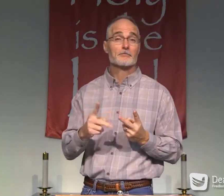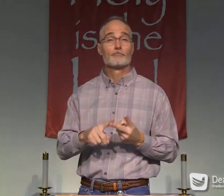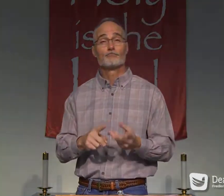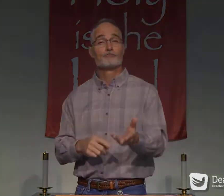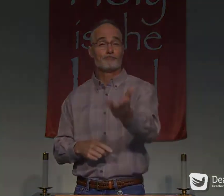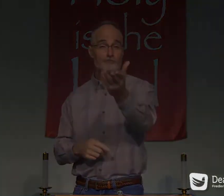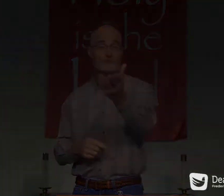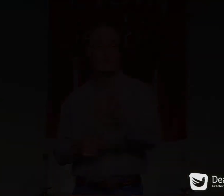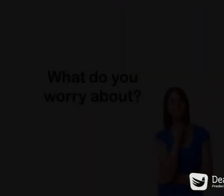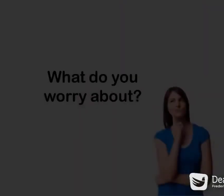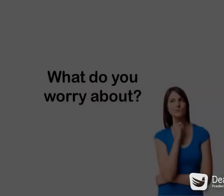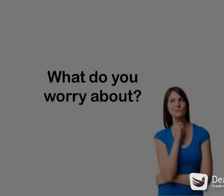Second question.